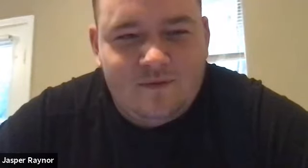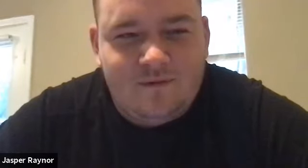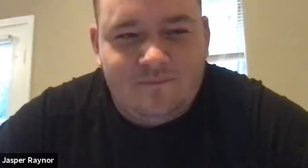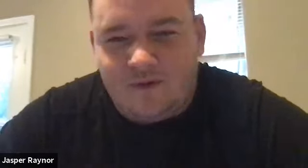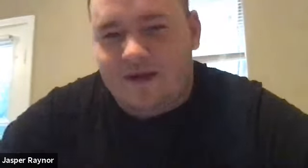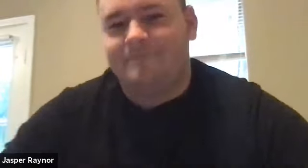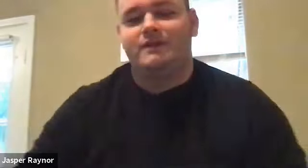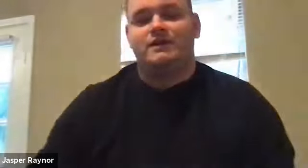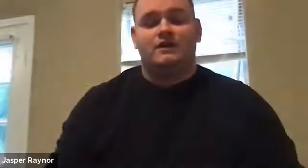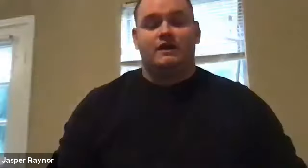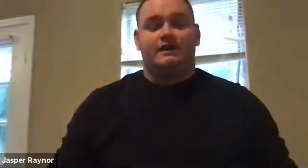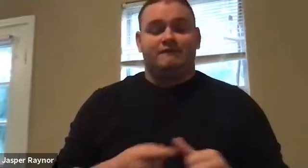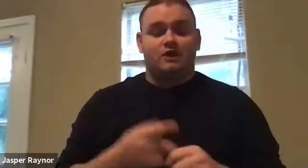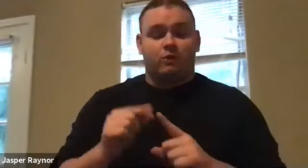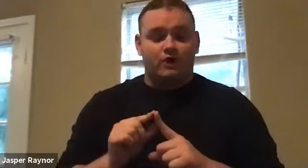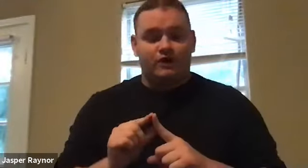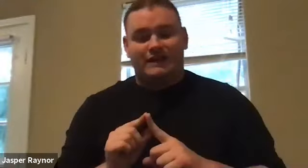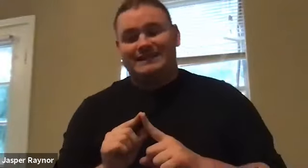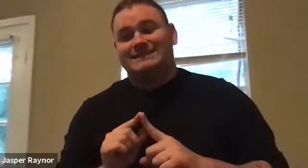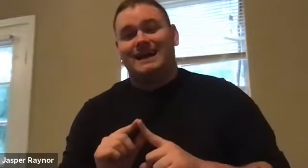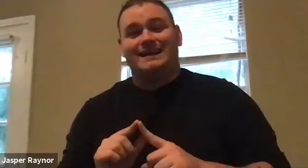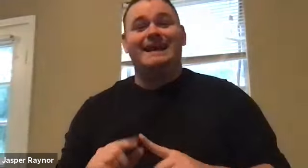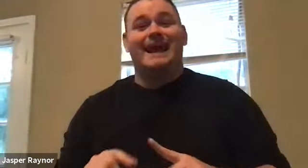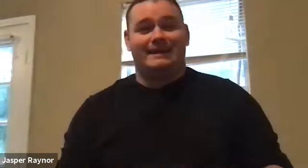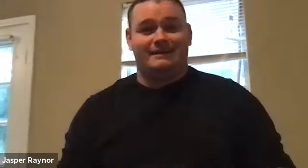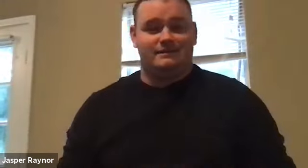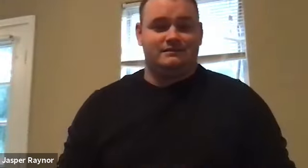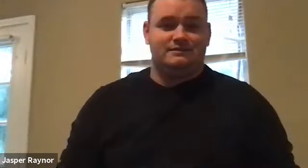Good. Okay. All right. First word is again.